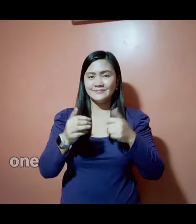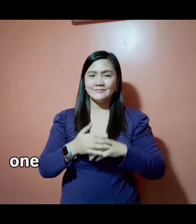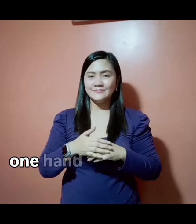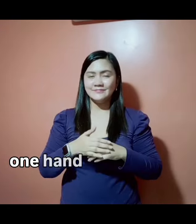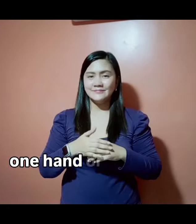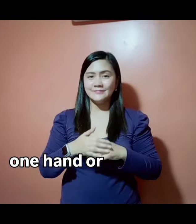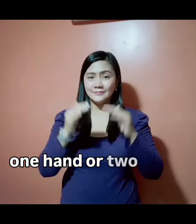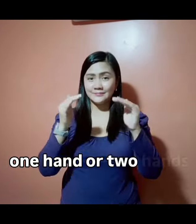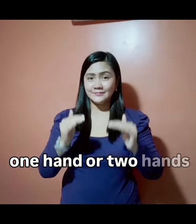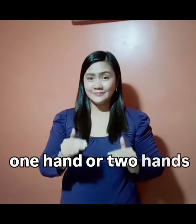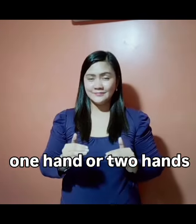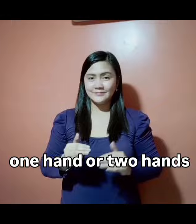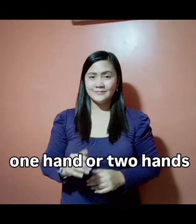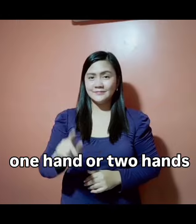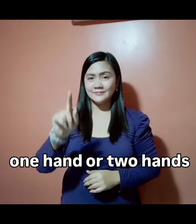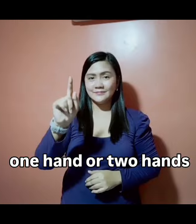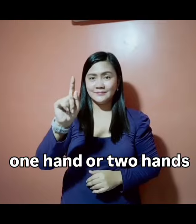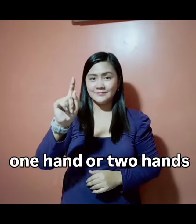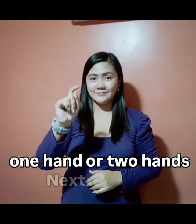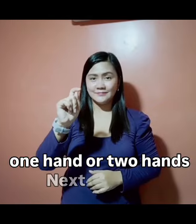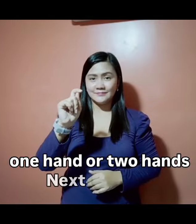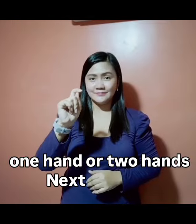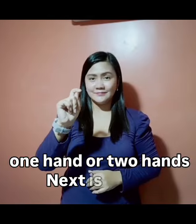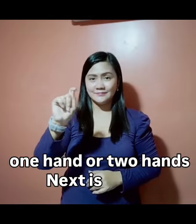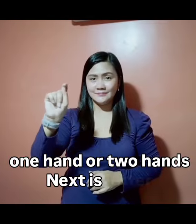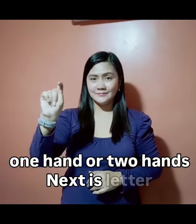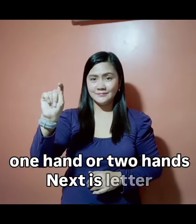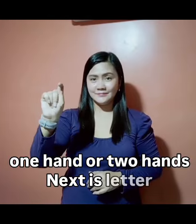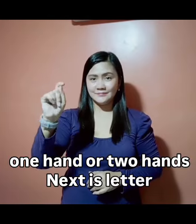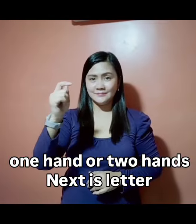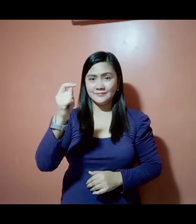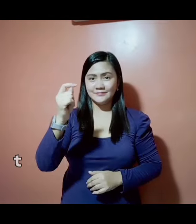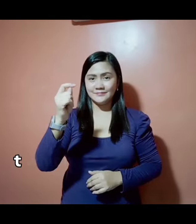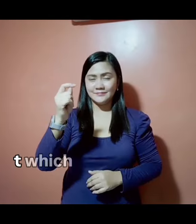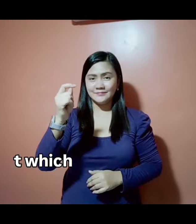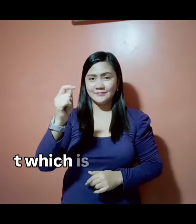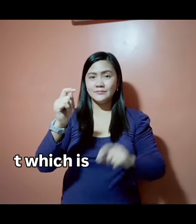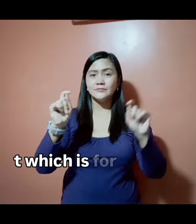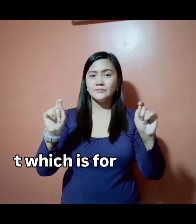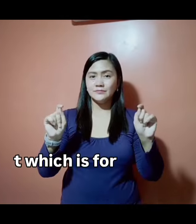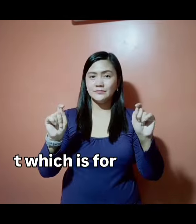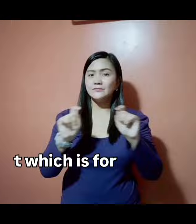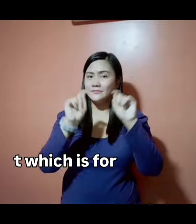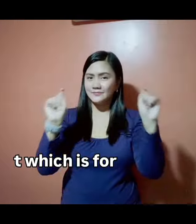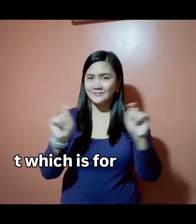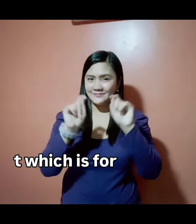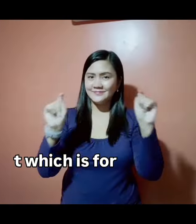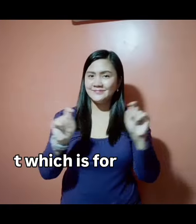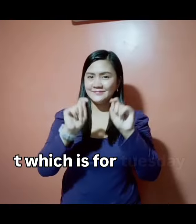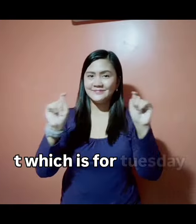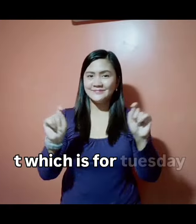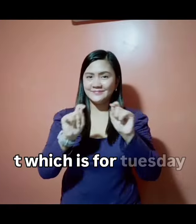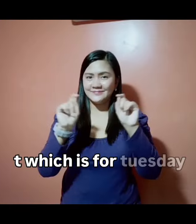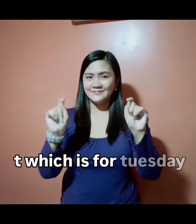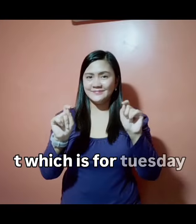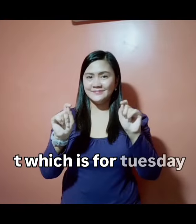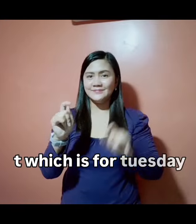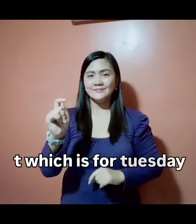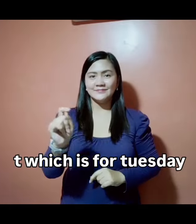one hand or two hands. Next is letter T, which is for Tuesday. Tuesday.